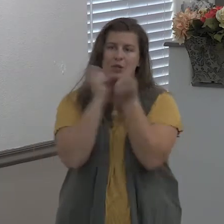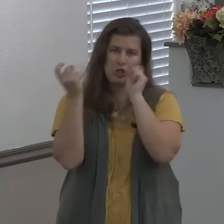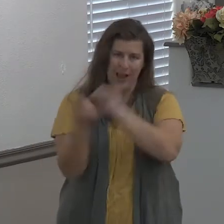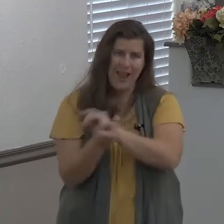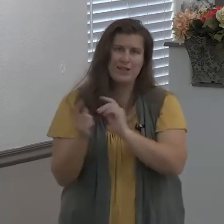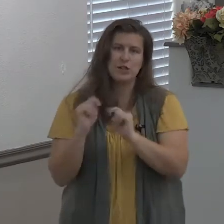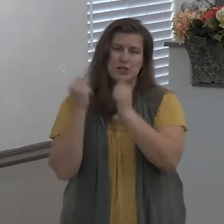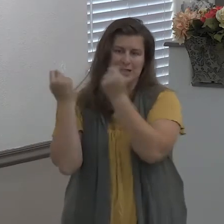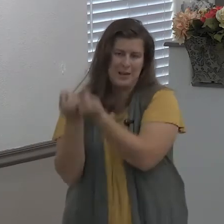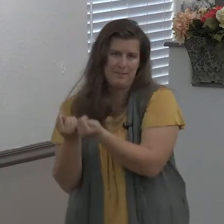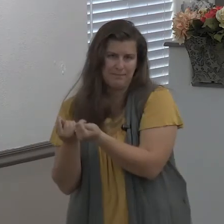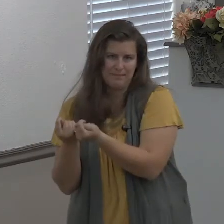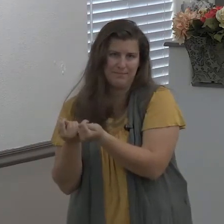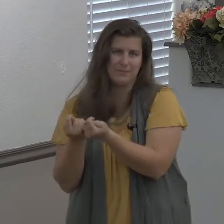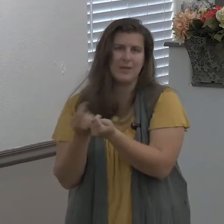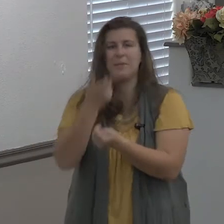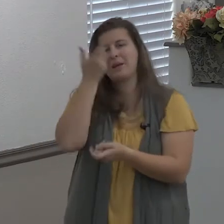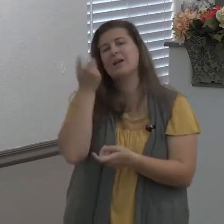soldier of Satan.